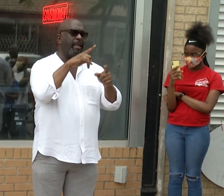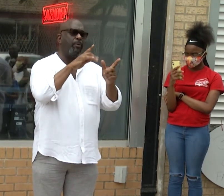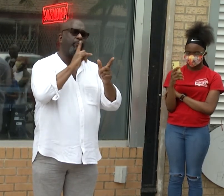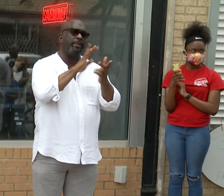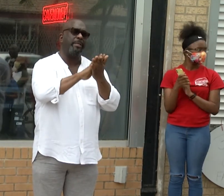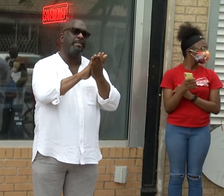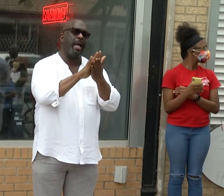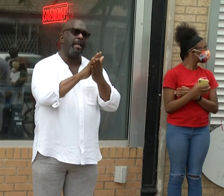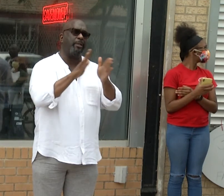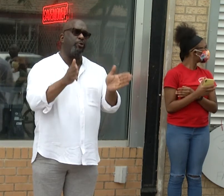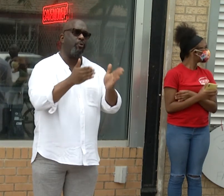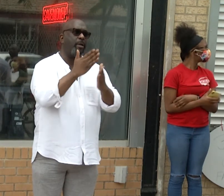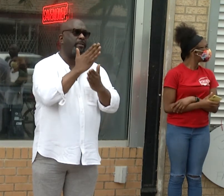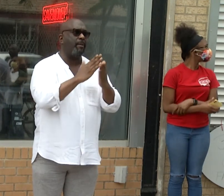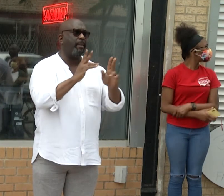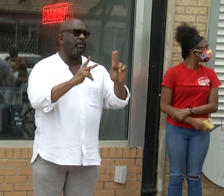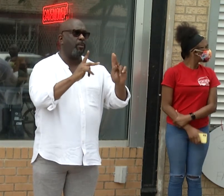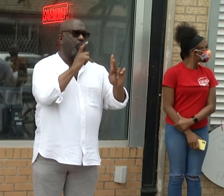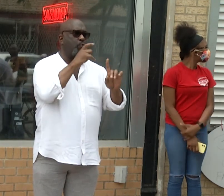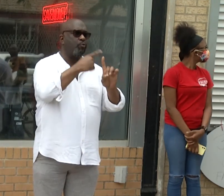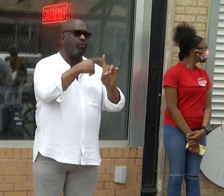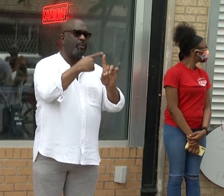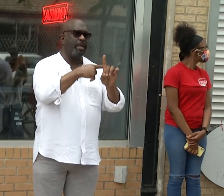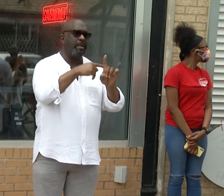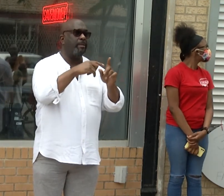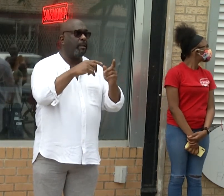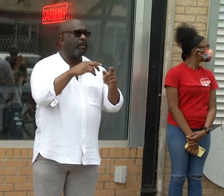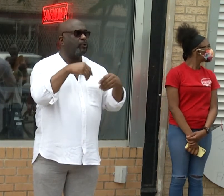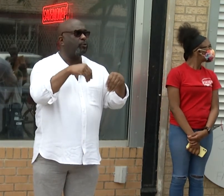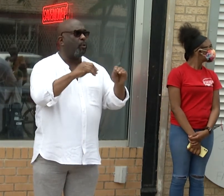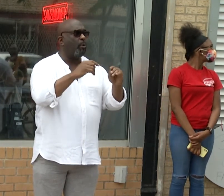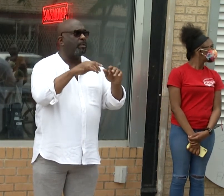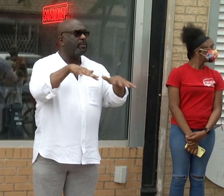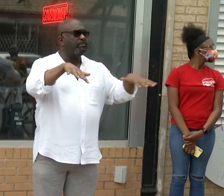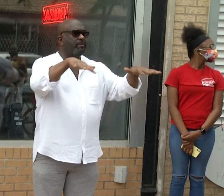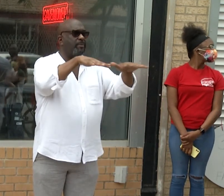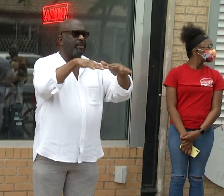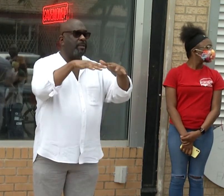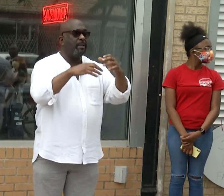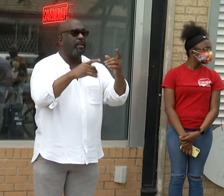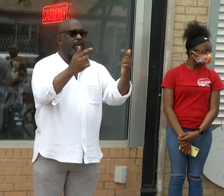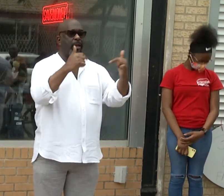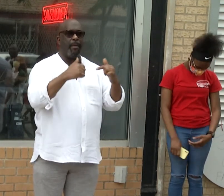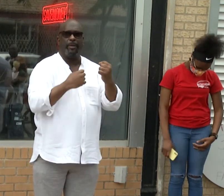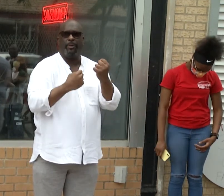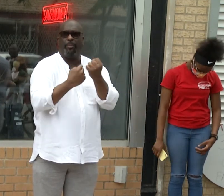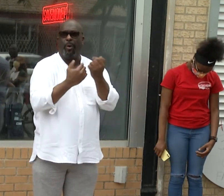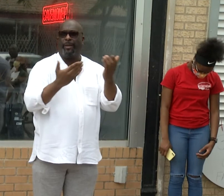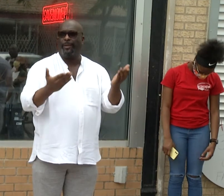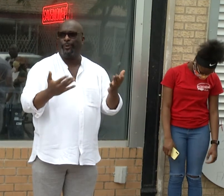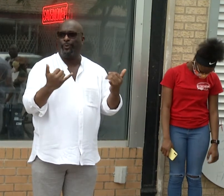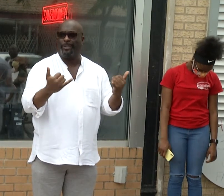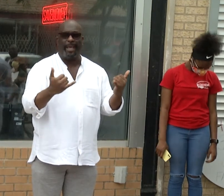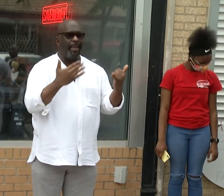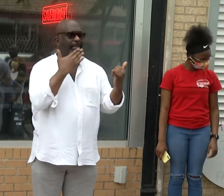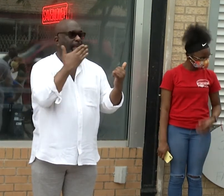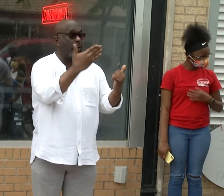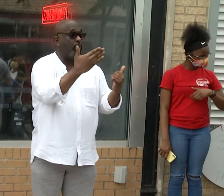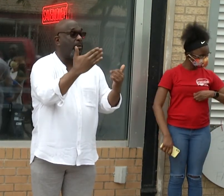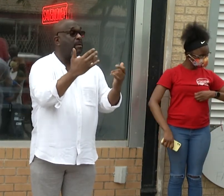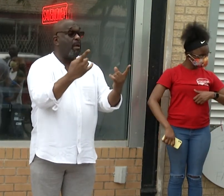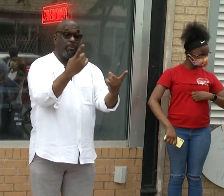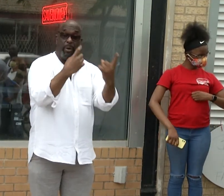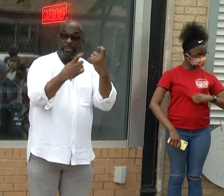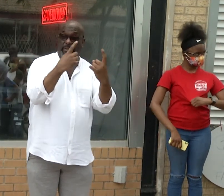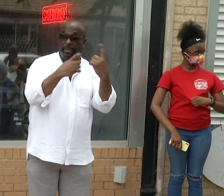his tenants to participate in this event. So thank you. All right. Are there questions? Nick, do you